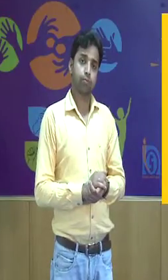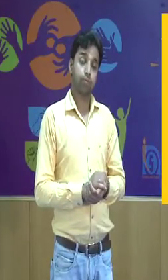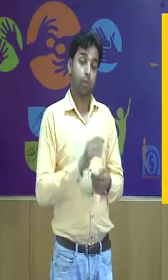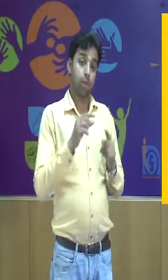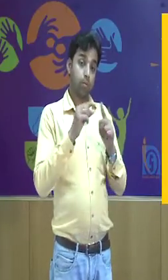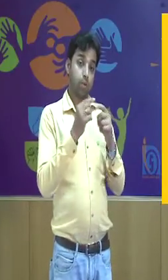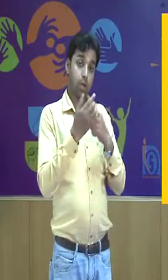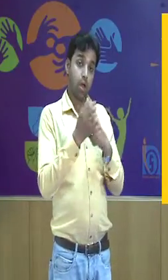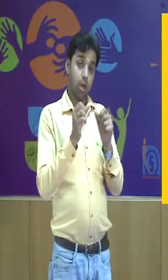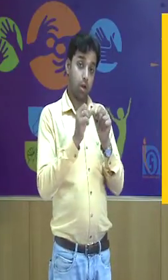Pravara means